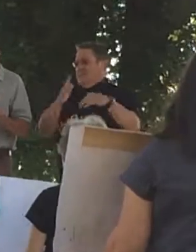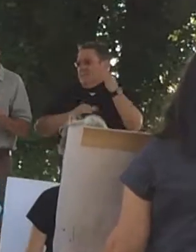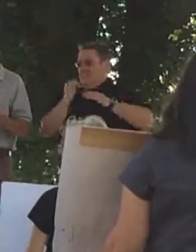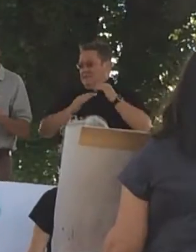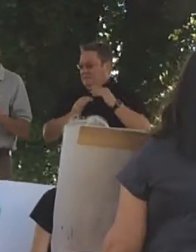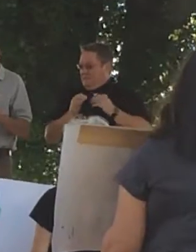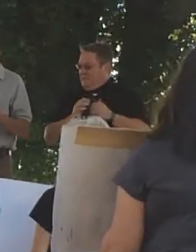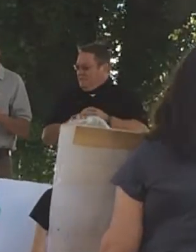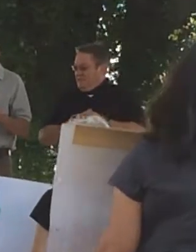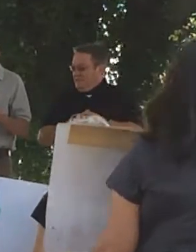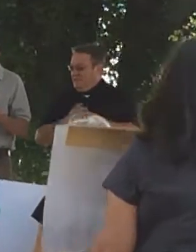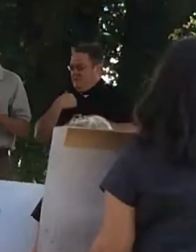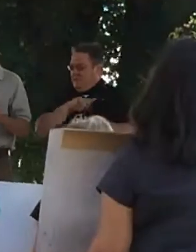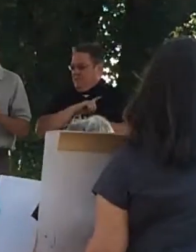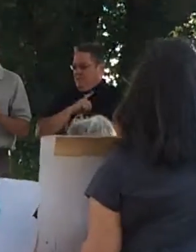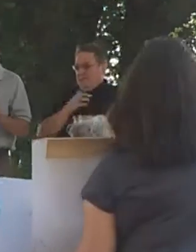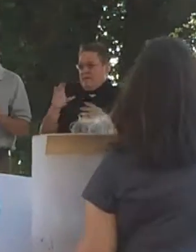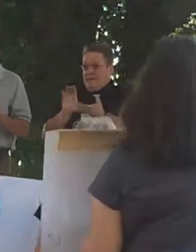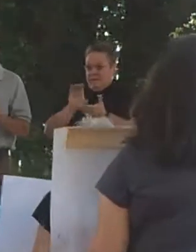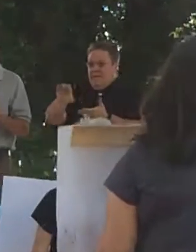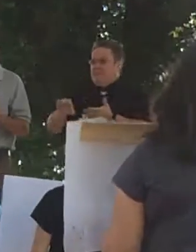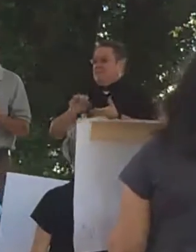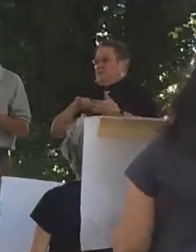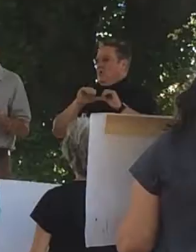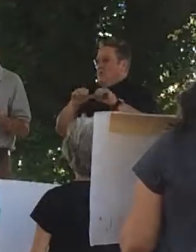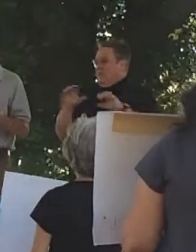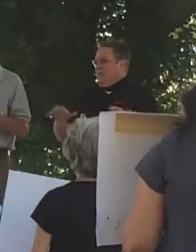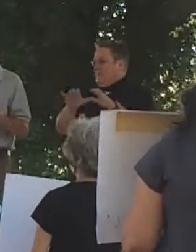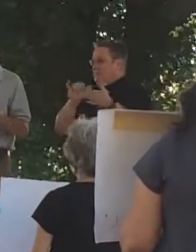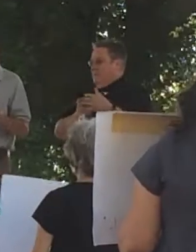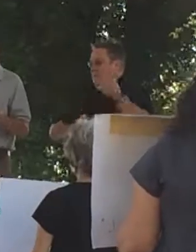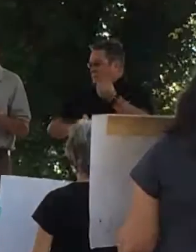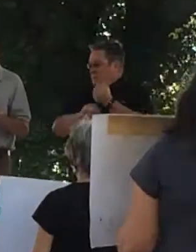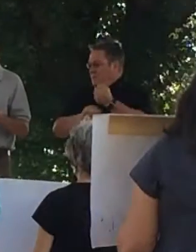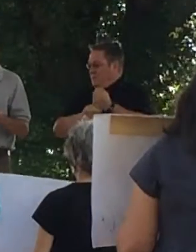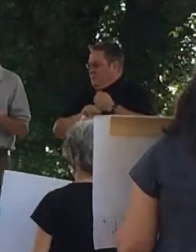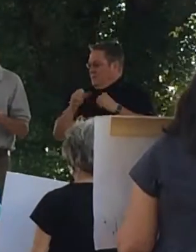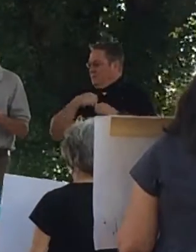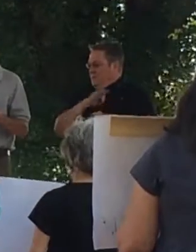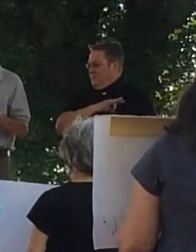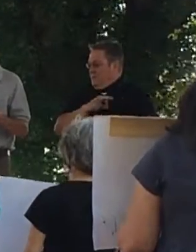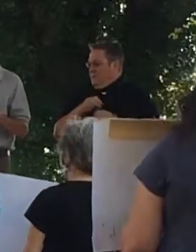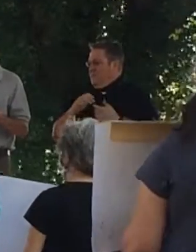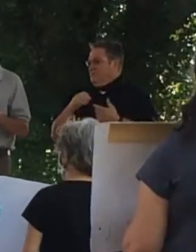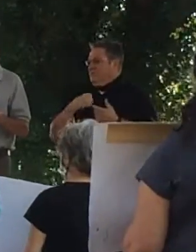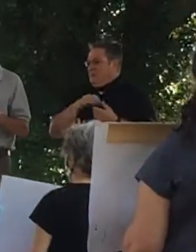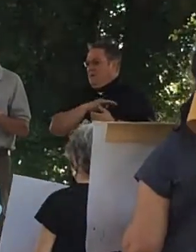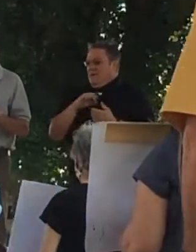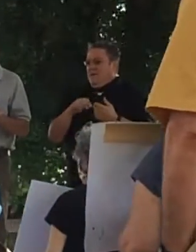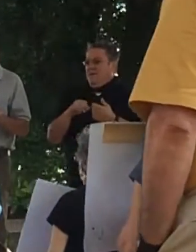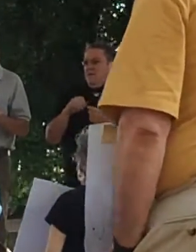inclusive excellence. We invest in ongoing activity that will support a diverse staff, faculty, student body, faculty